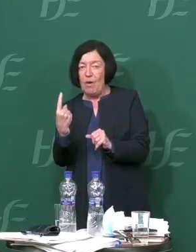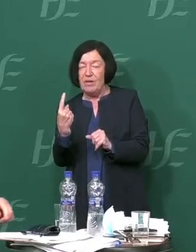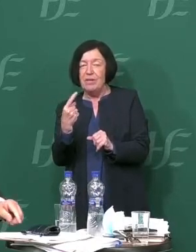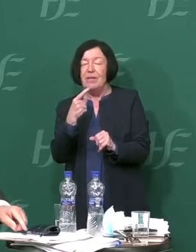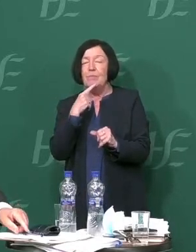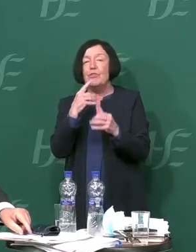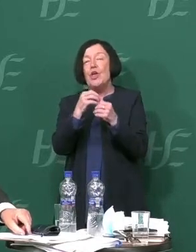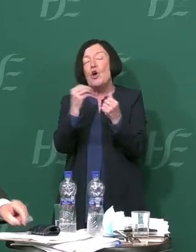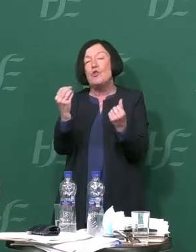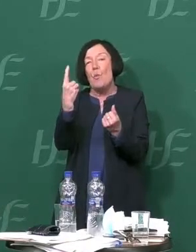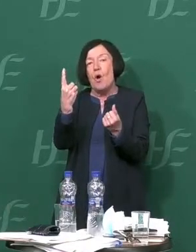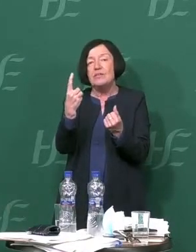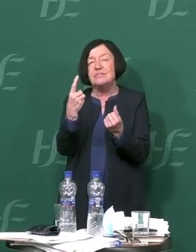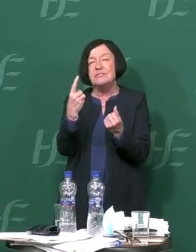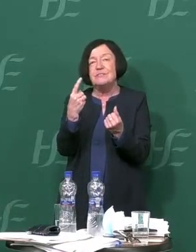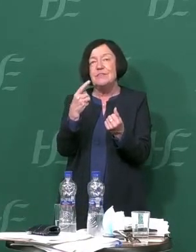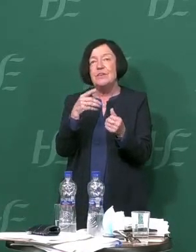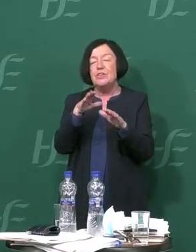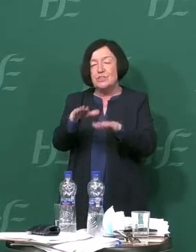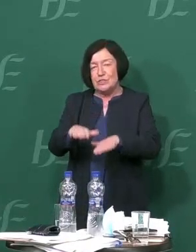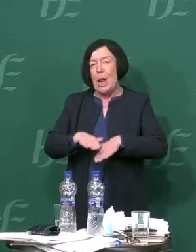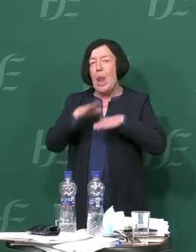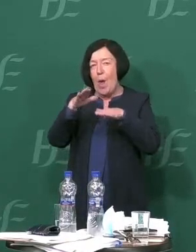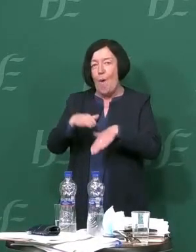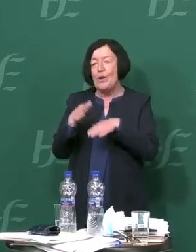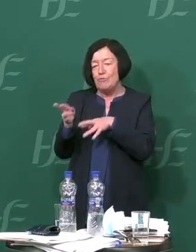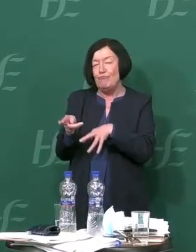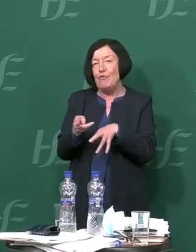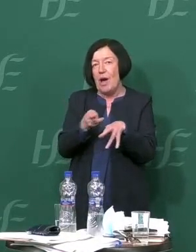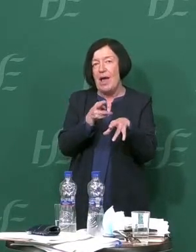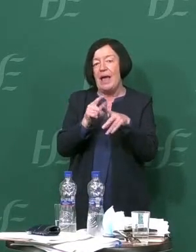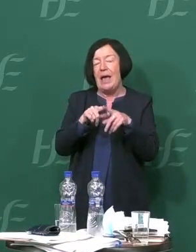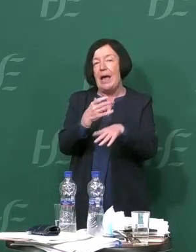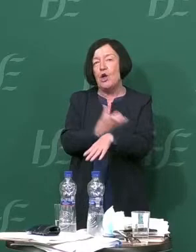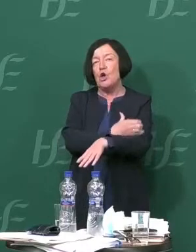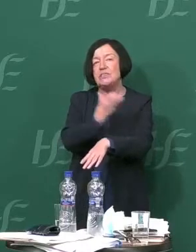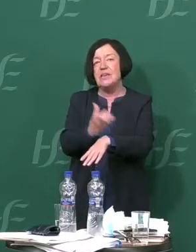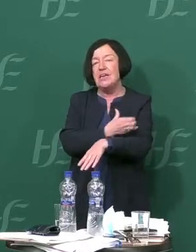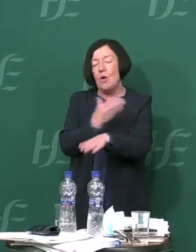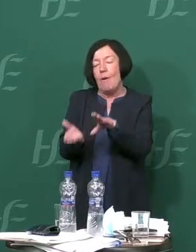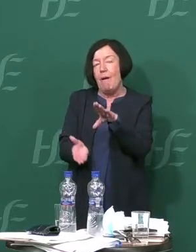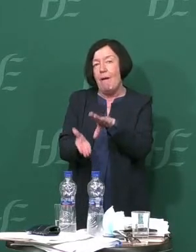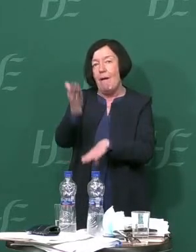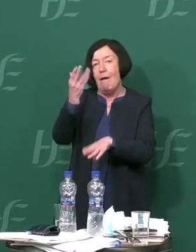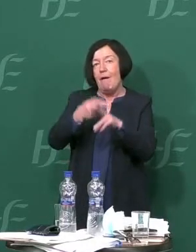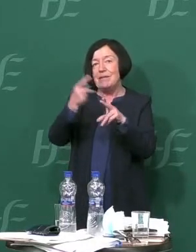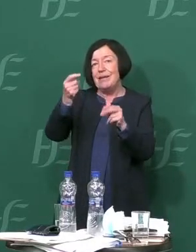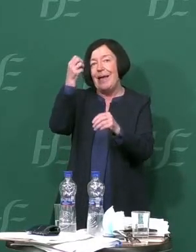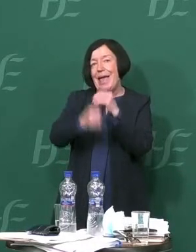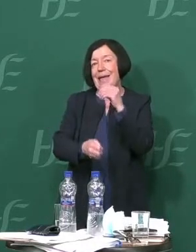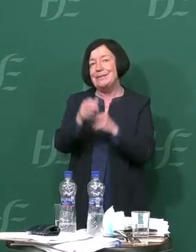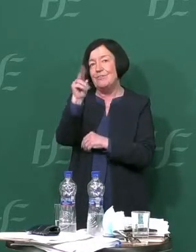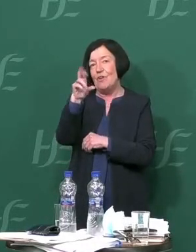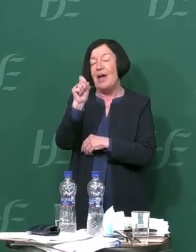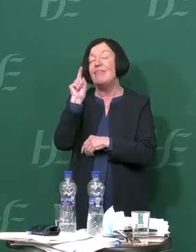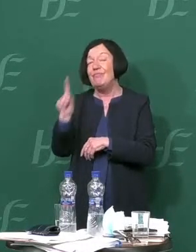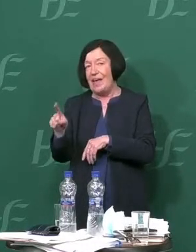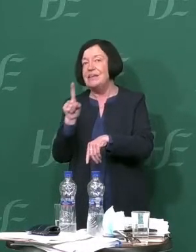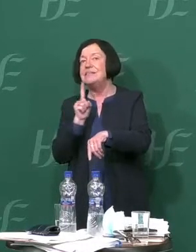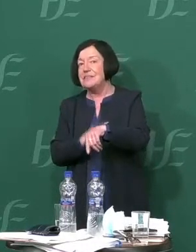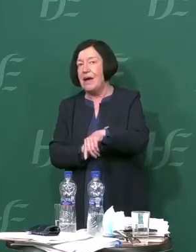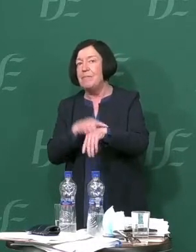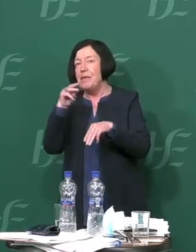The other ones, though, do just slowly rise and continue to rise until the end of August. And it's more at that point that